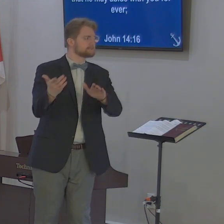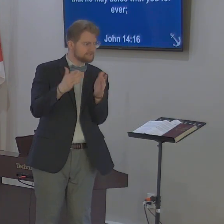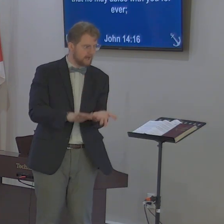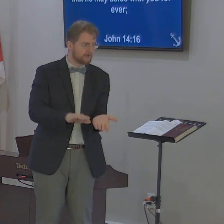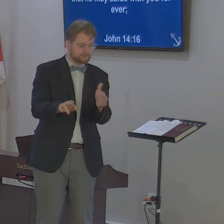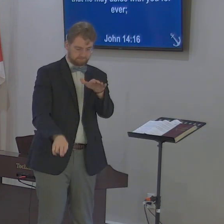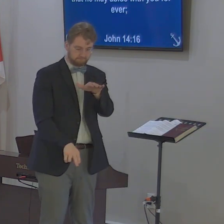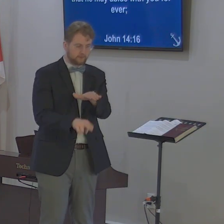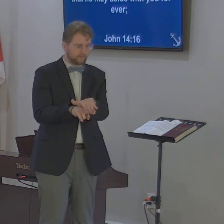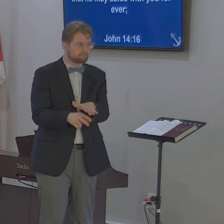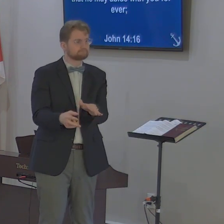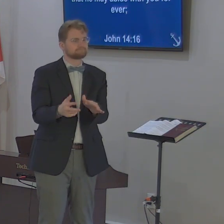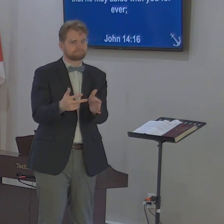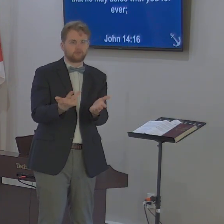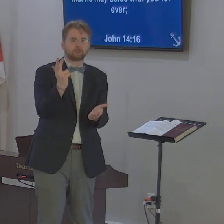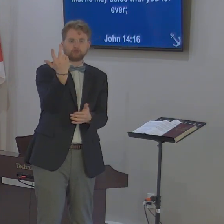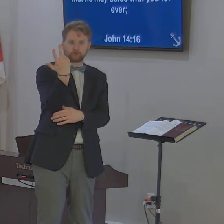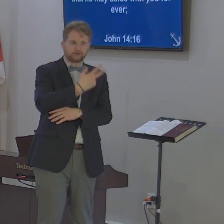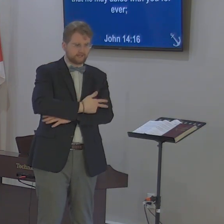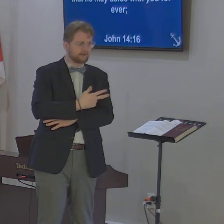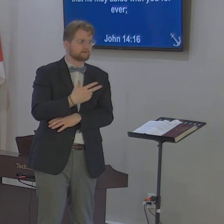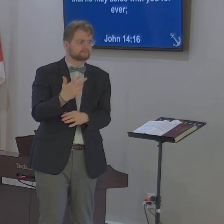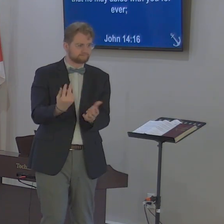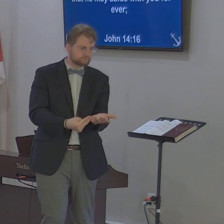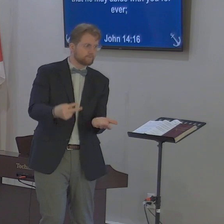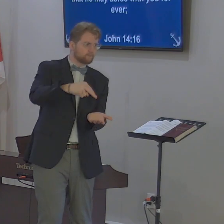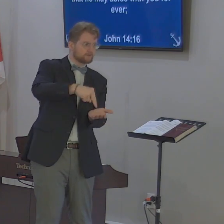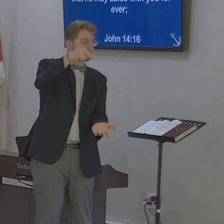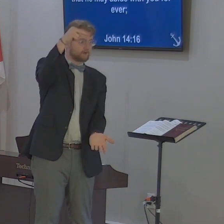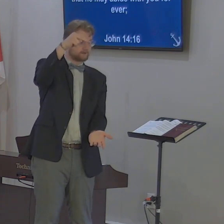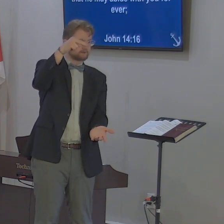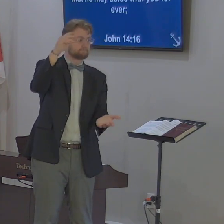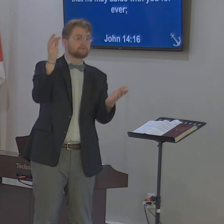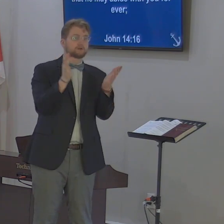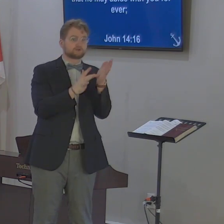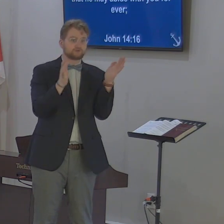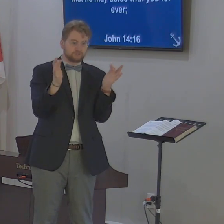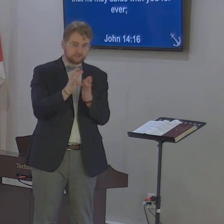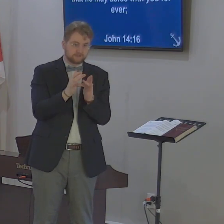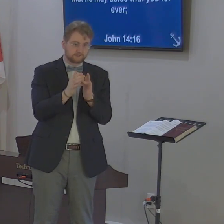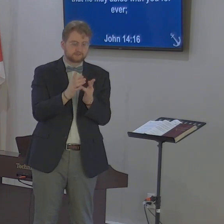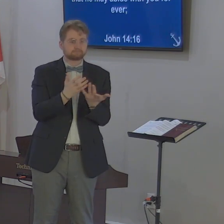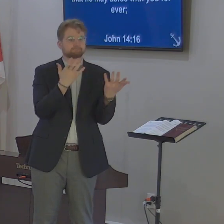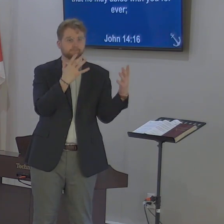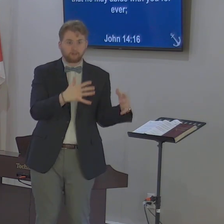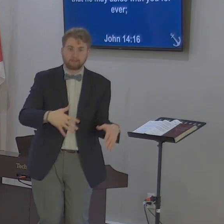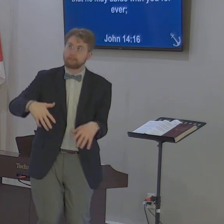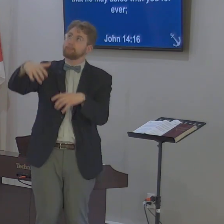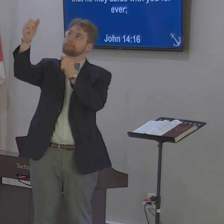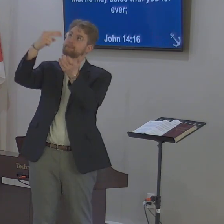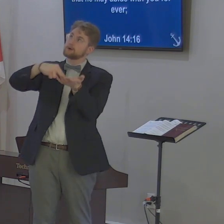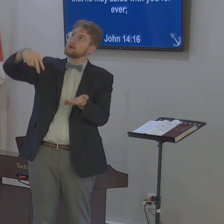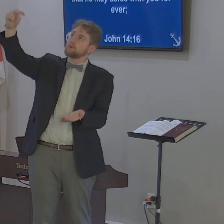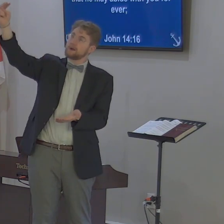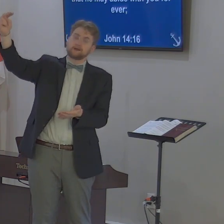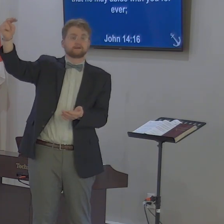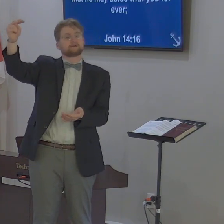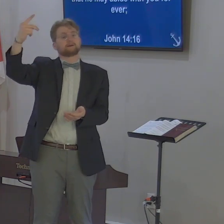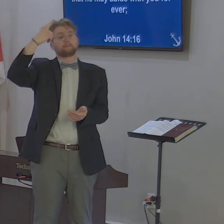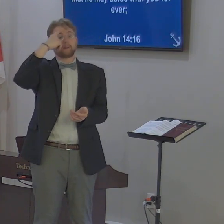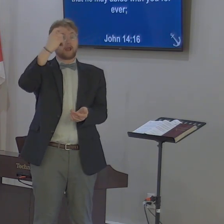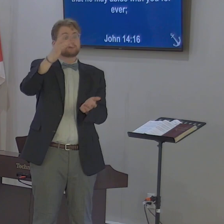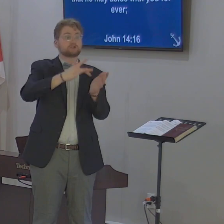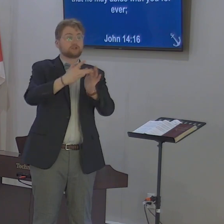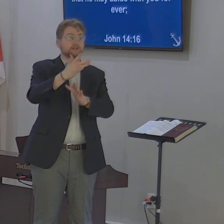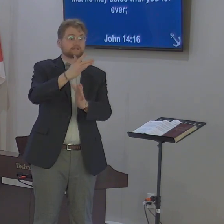resurrected. Jesus is going to go away with me. But Jesus says, I have to go away so that God would send the